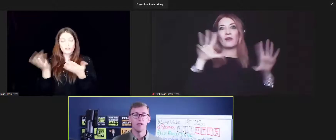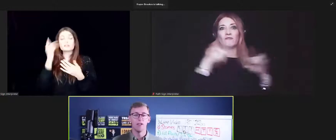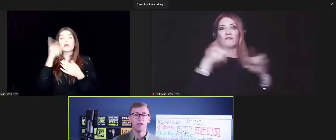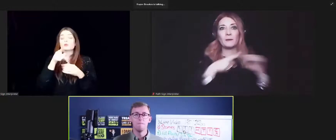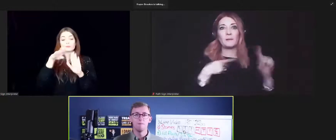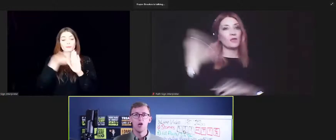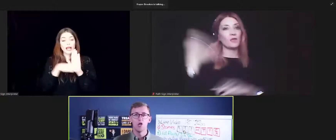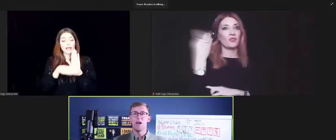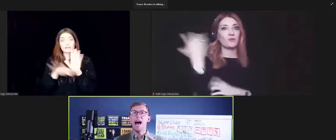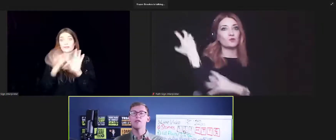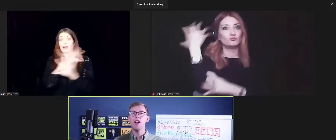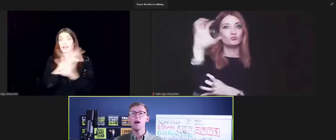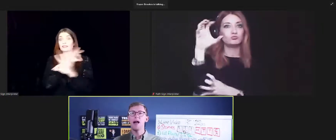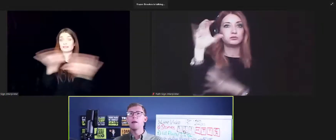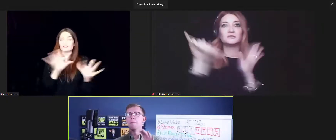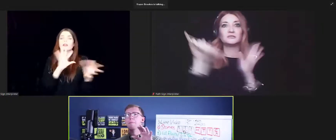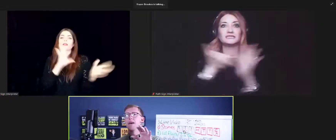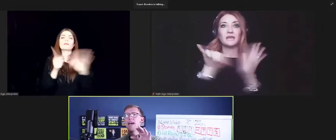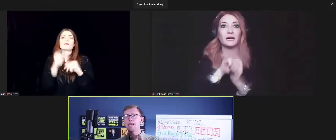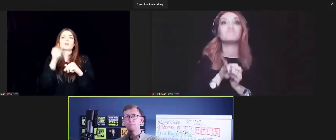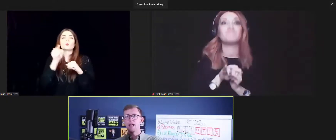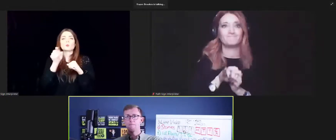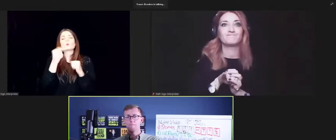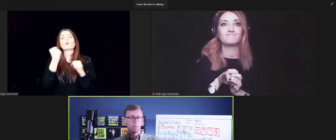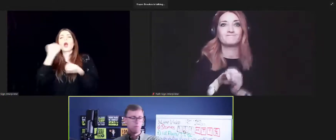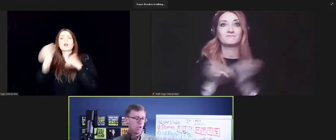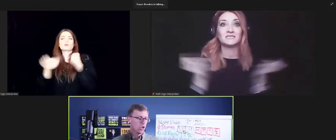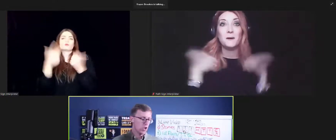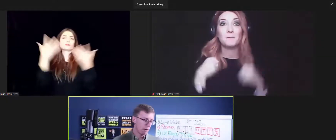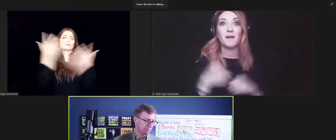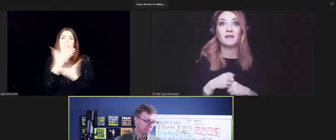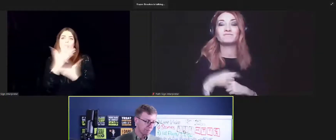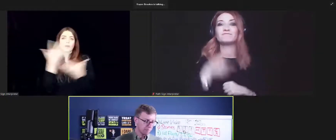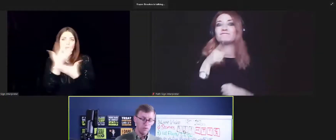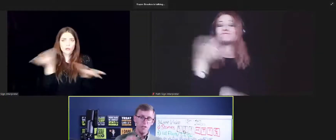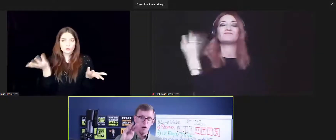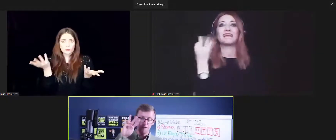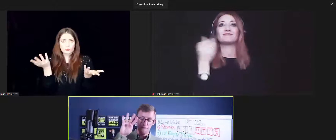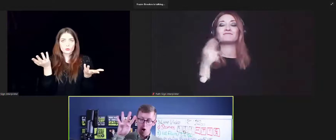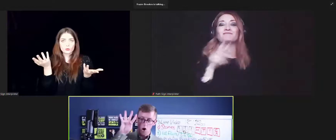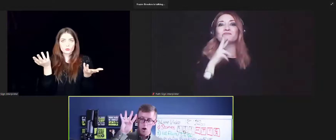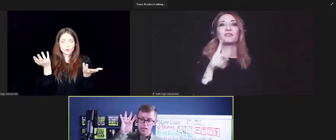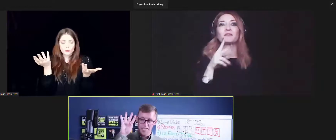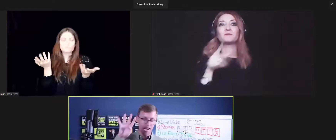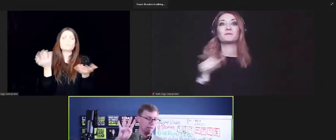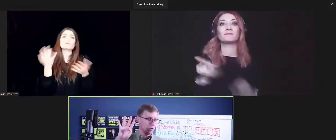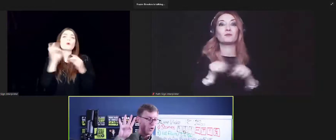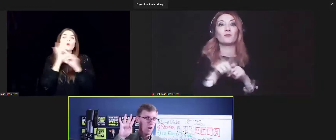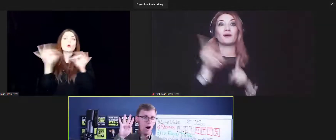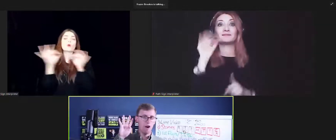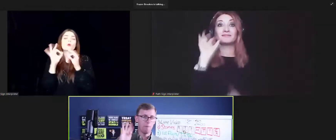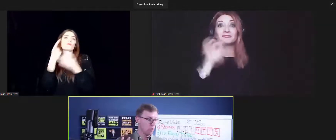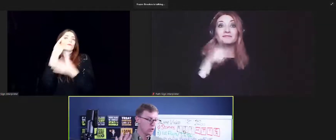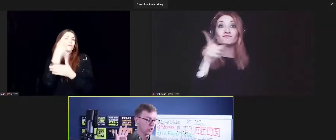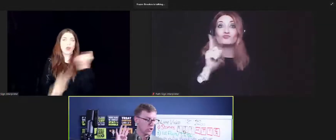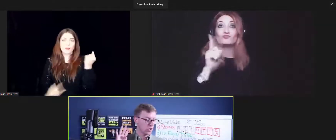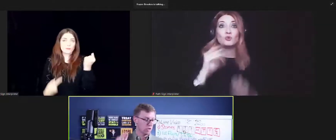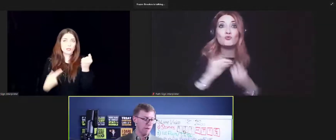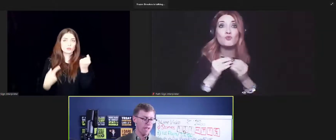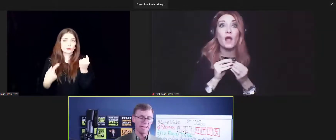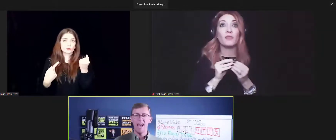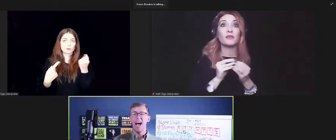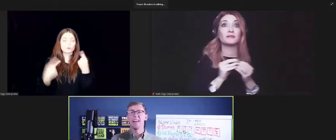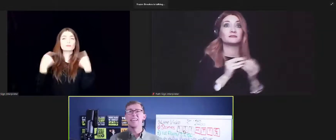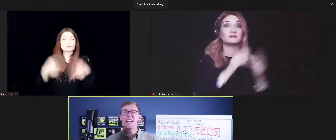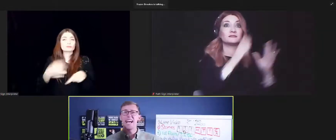fail. So we have to create a plan. Here's the plan. So there are 4 types of posts to